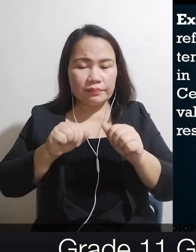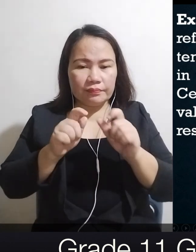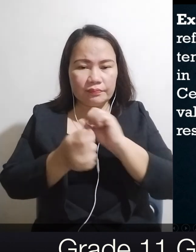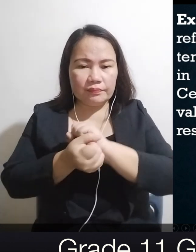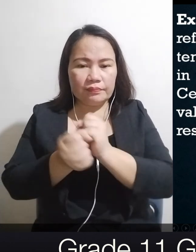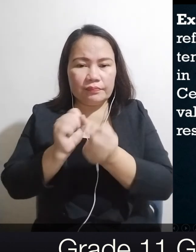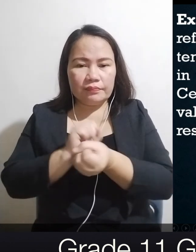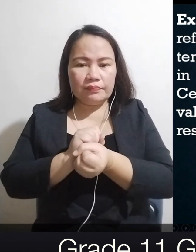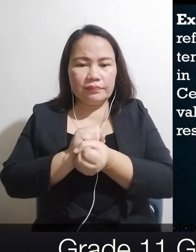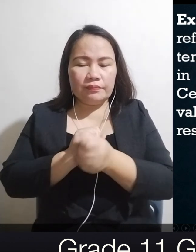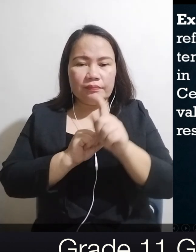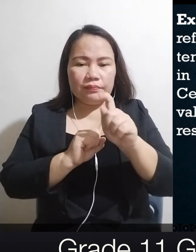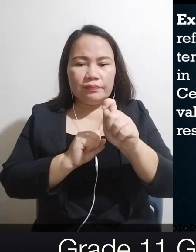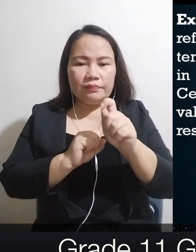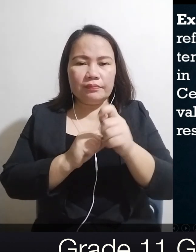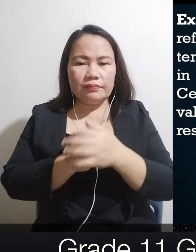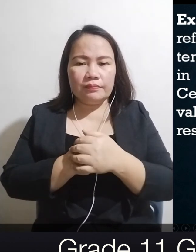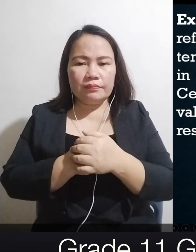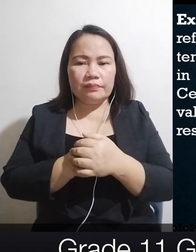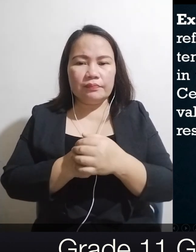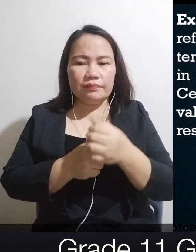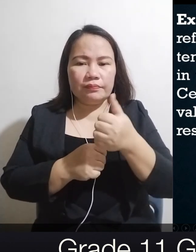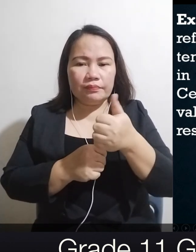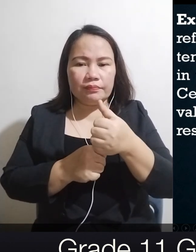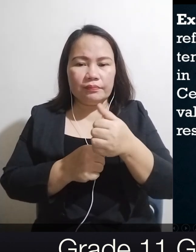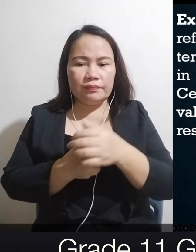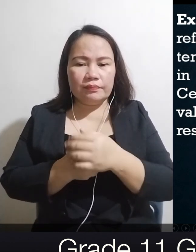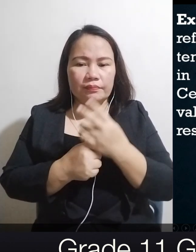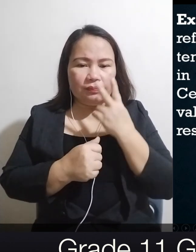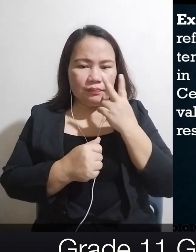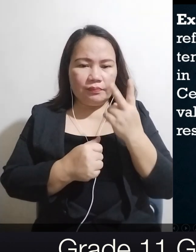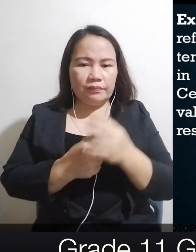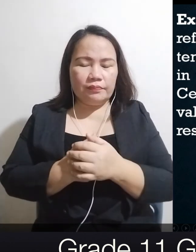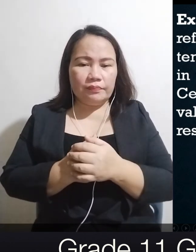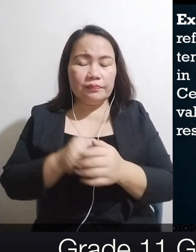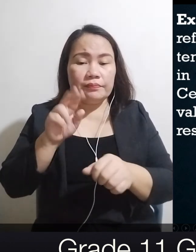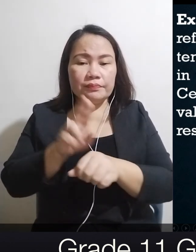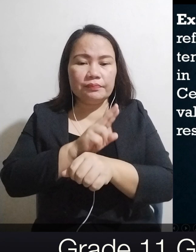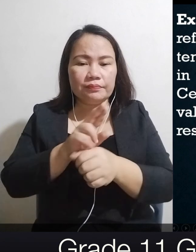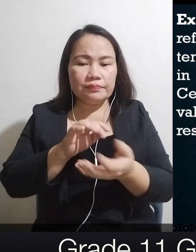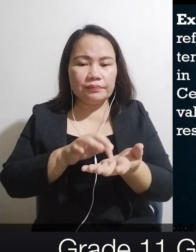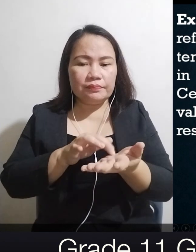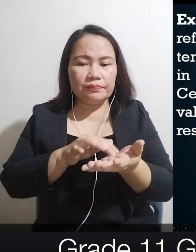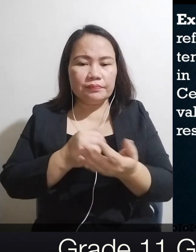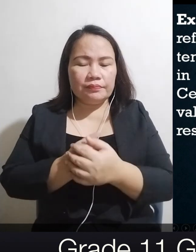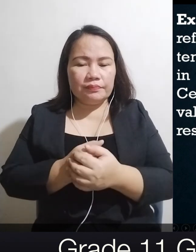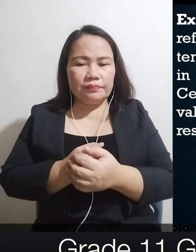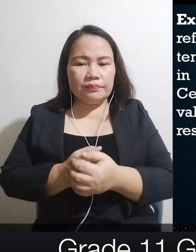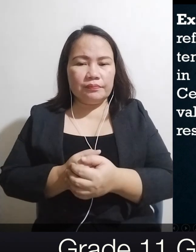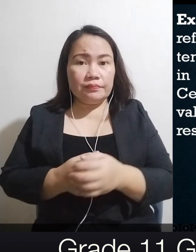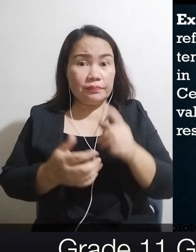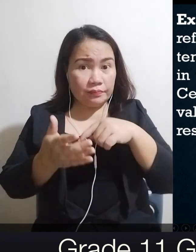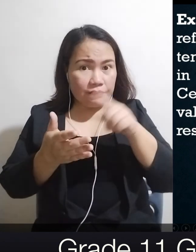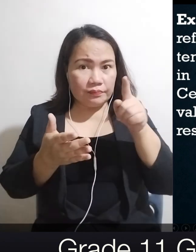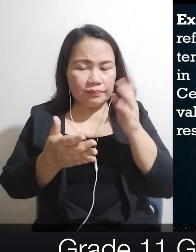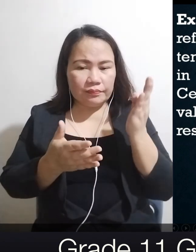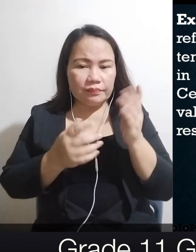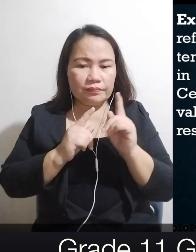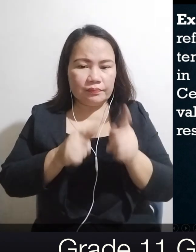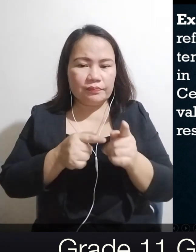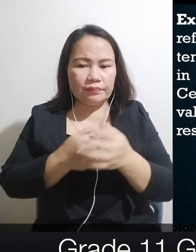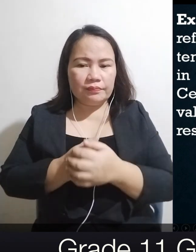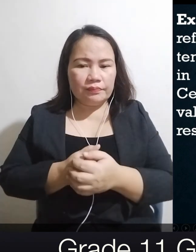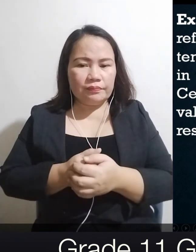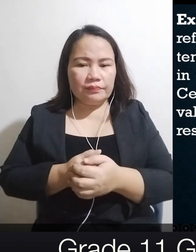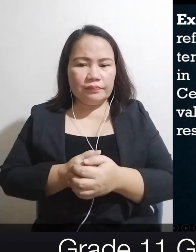can substitute the value of T: 0, 10, 20, 30, 40, 50, and 60. So you can use your calculator,